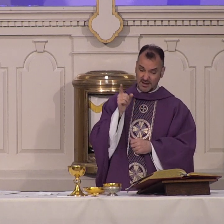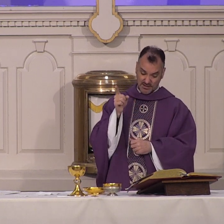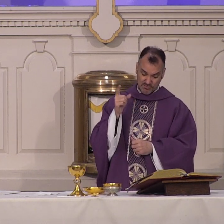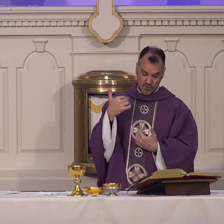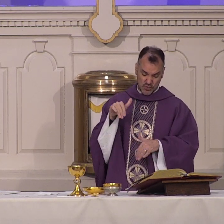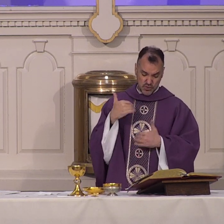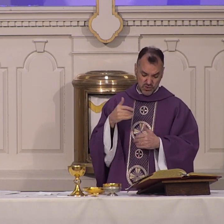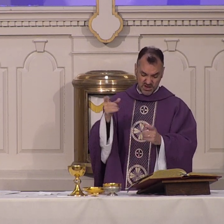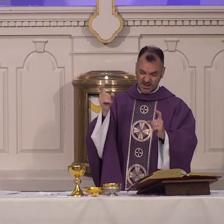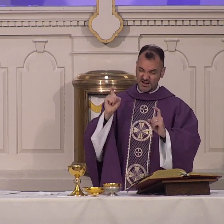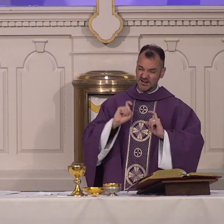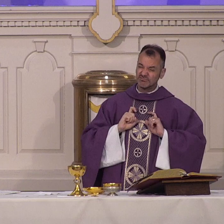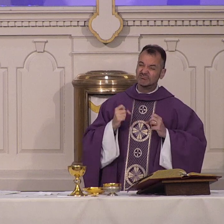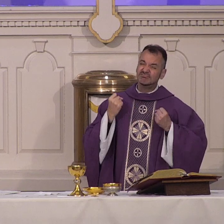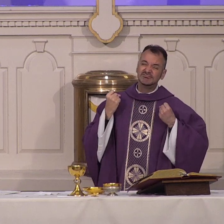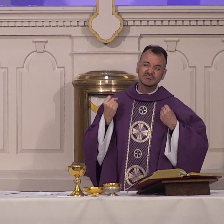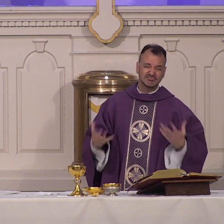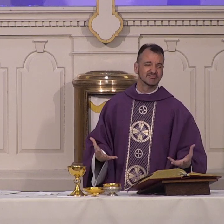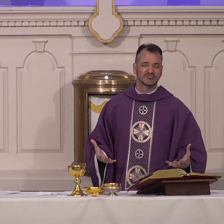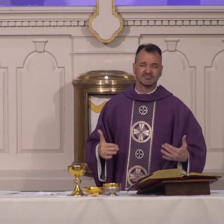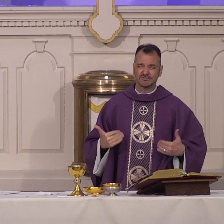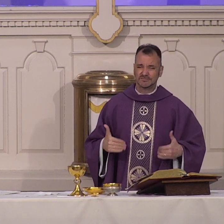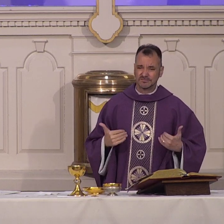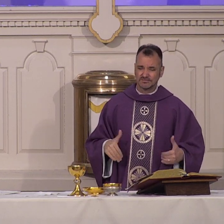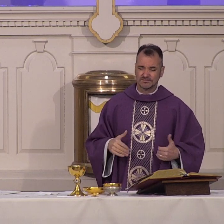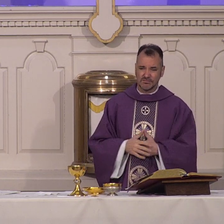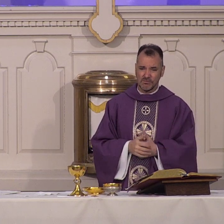him, he has given us all things.